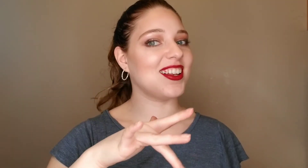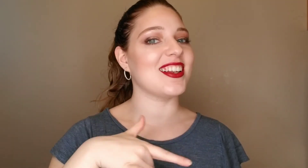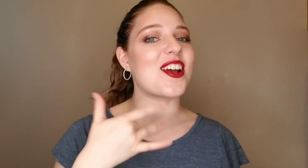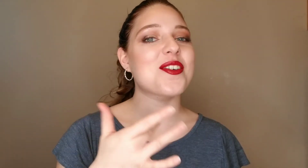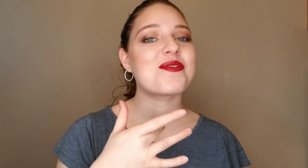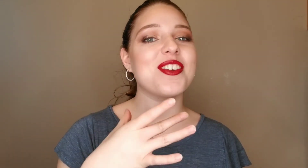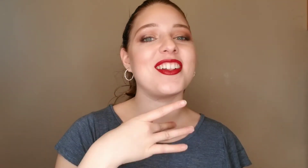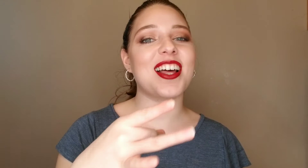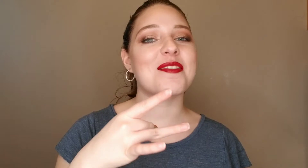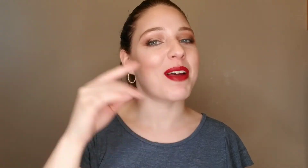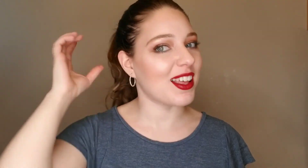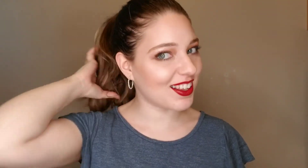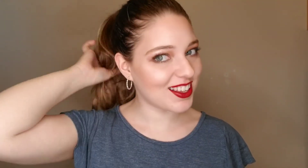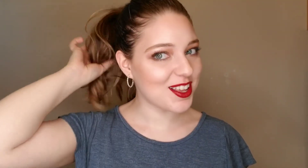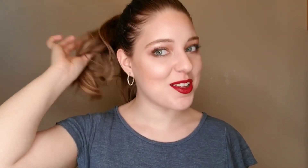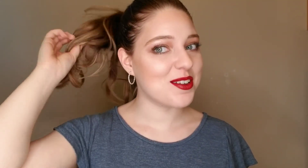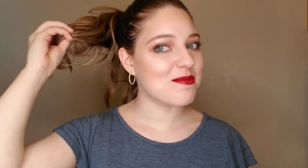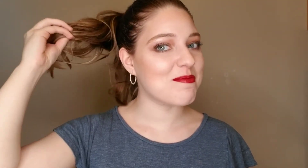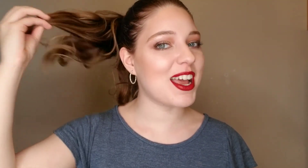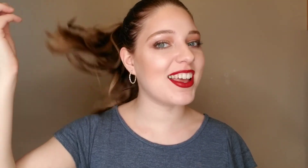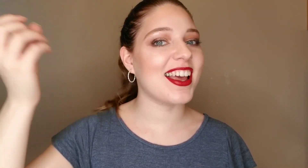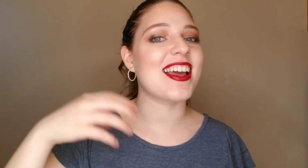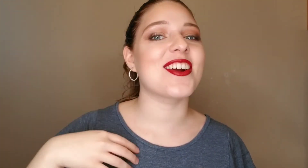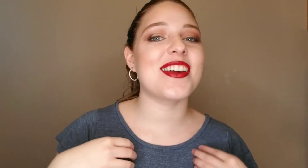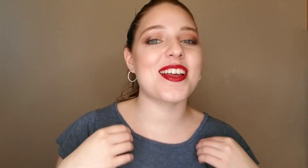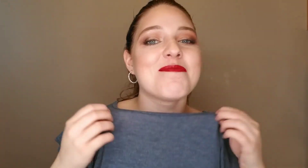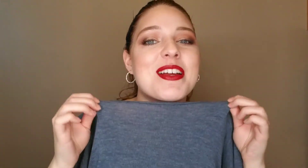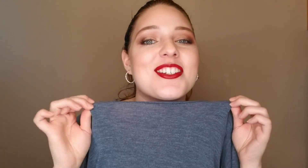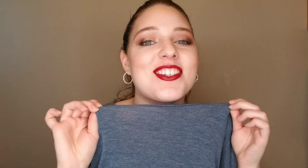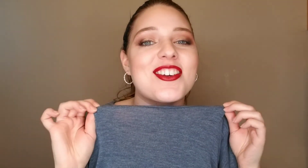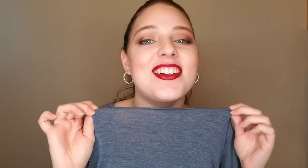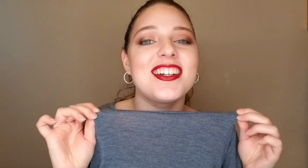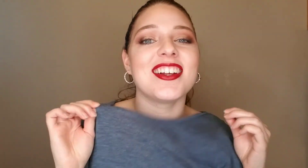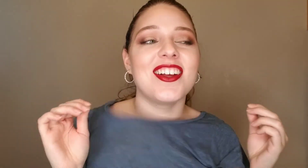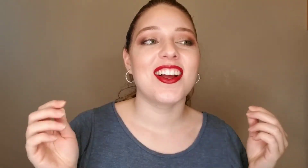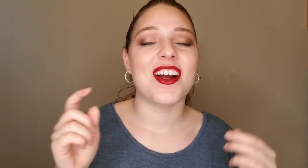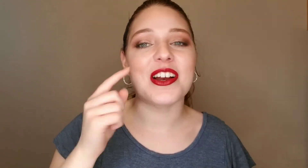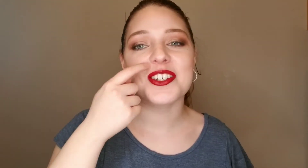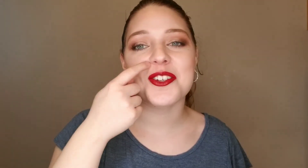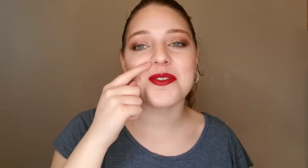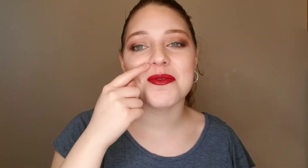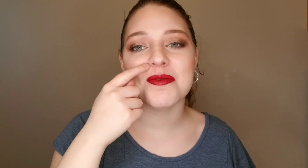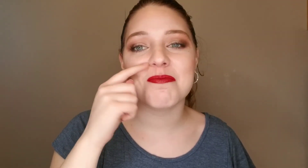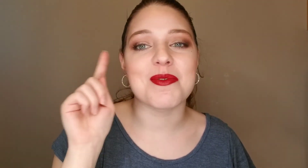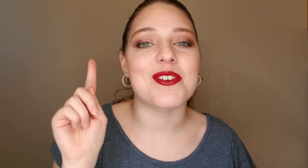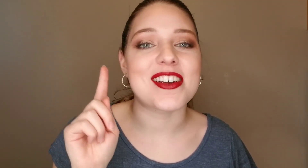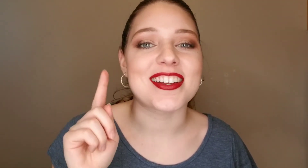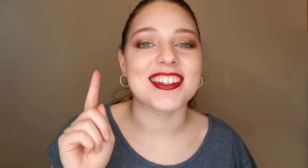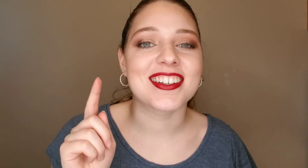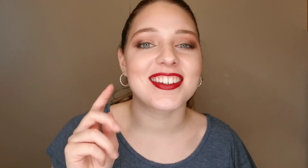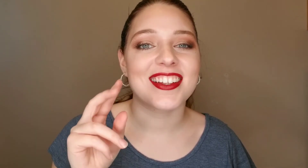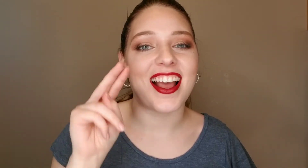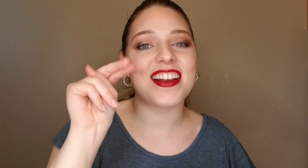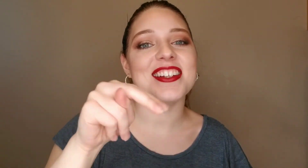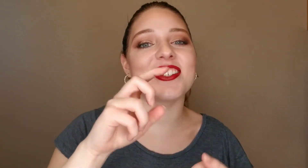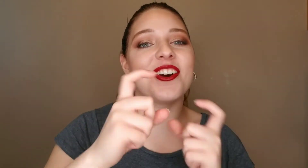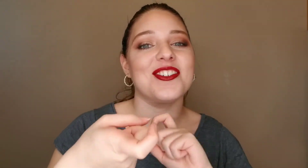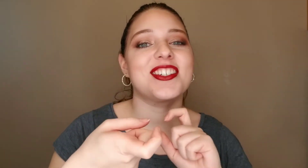Now I feel like my hair and my shirt are too boring. I need to go